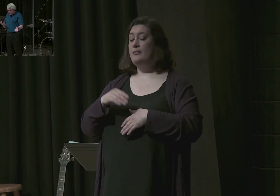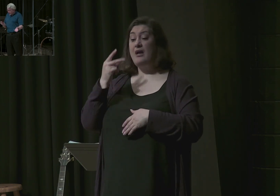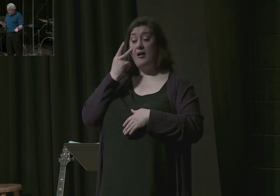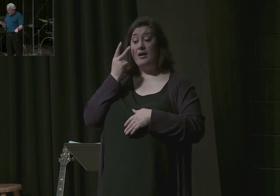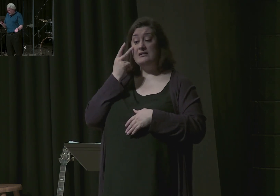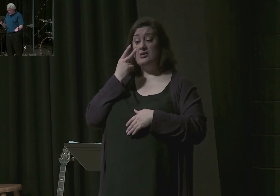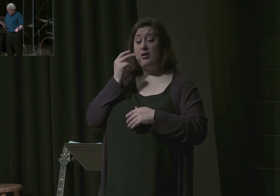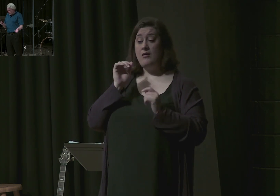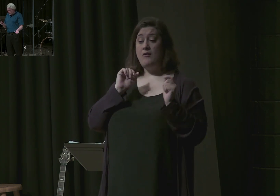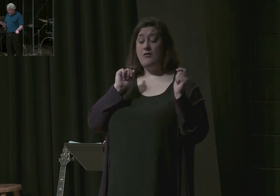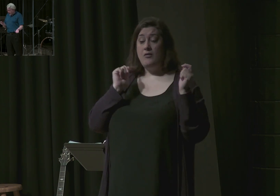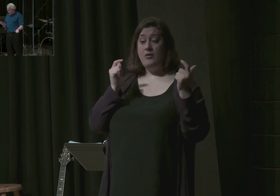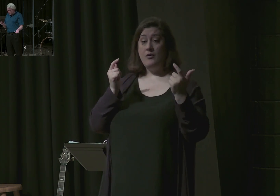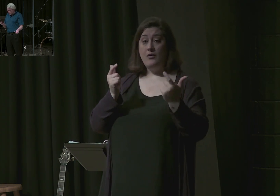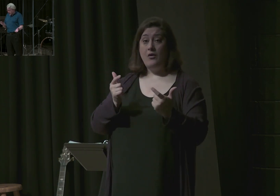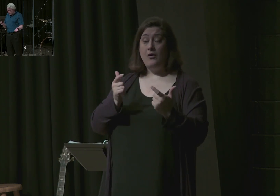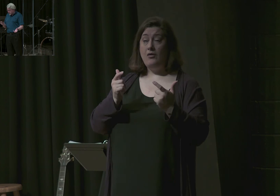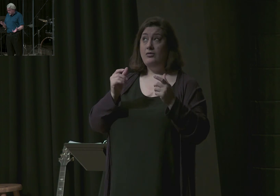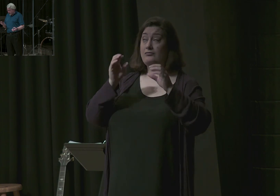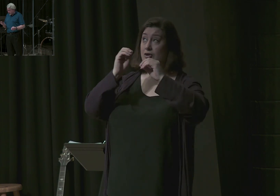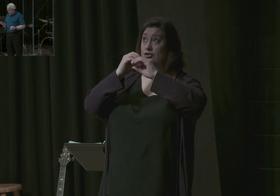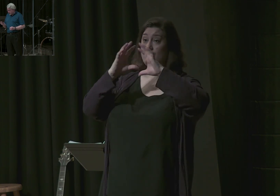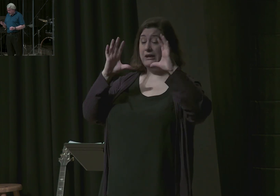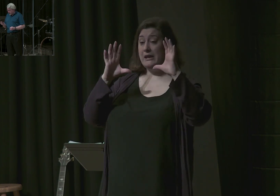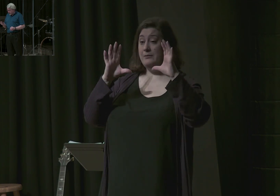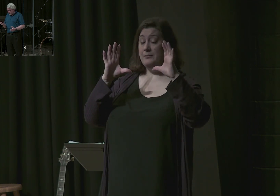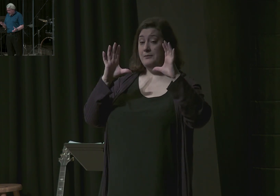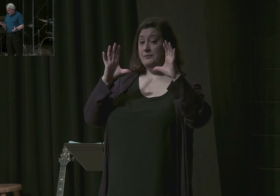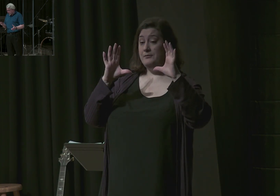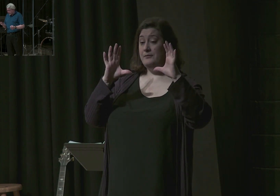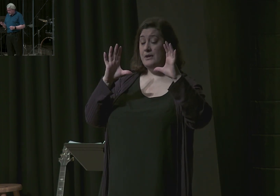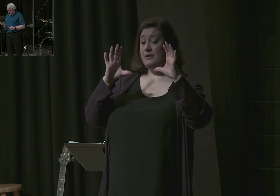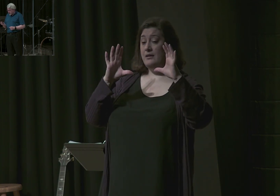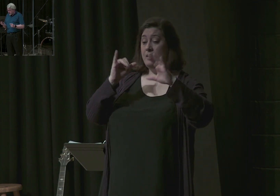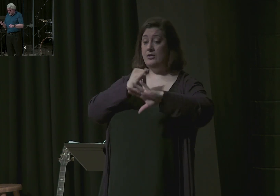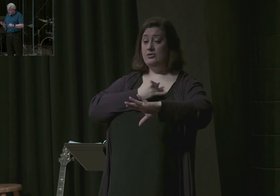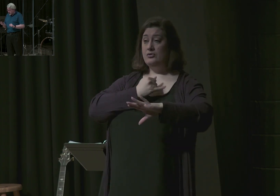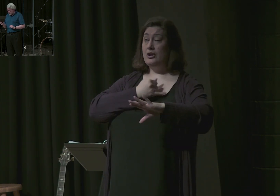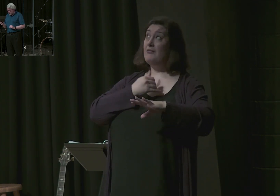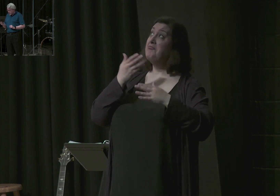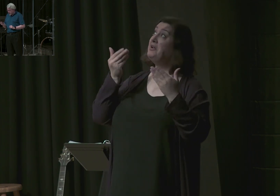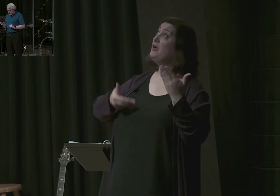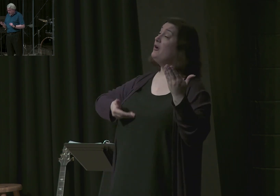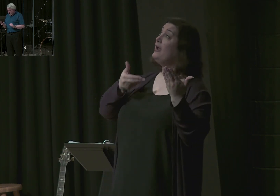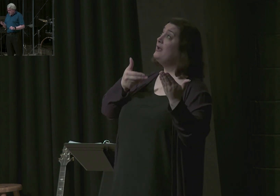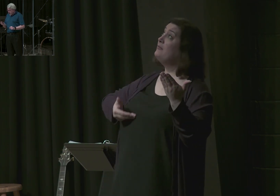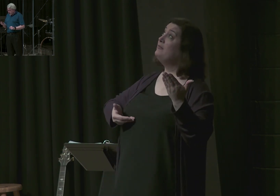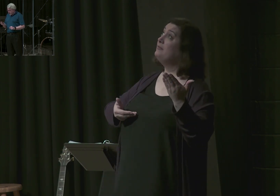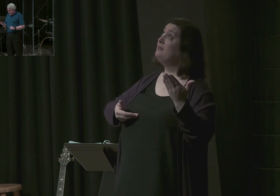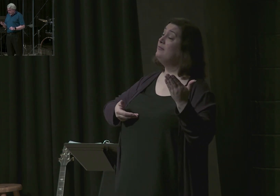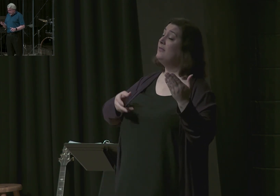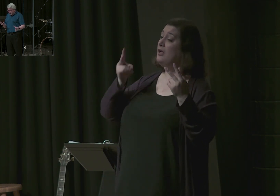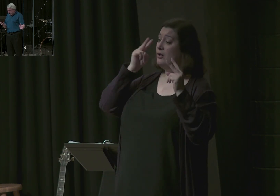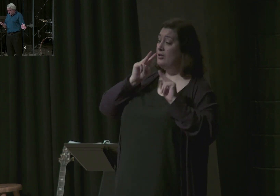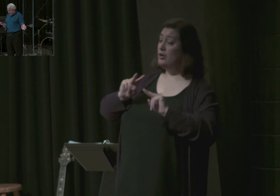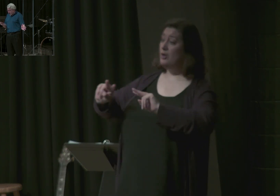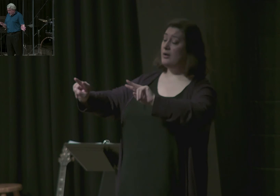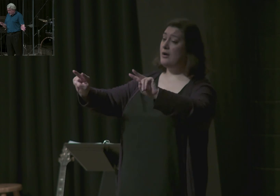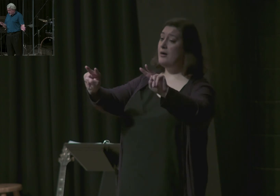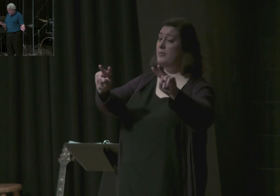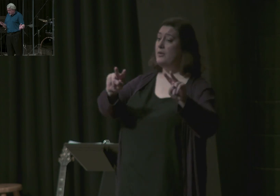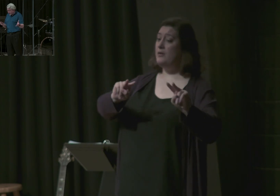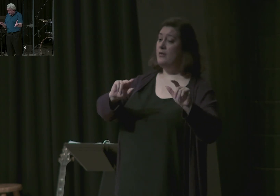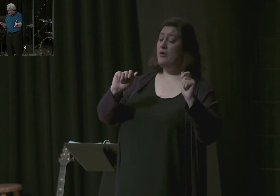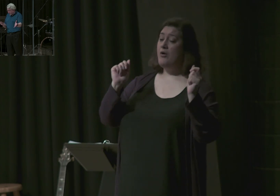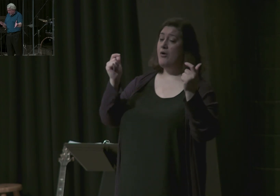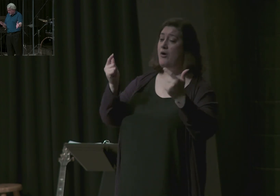that the goats mated with the flock were striped and spotted and mottled. And the angel of God said to me in the dream, Jacob. And I said, here I am.